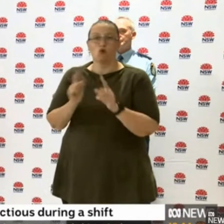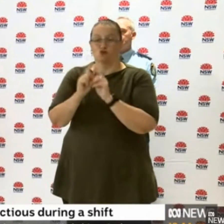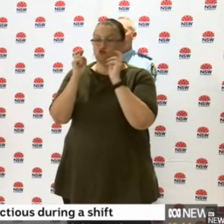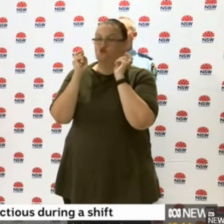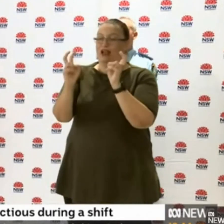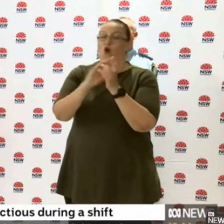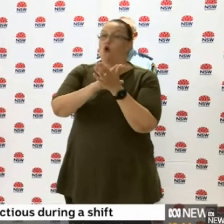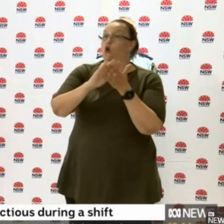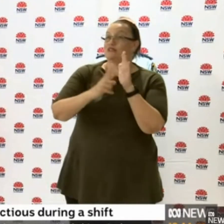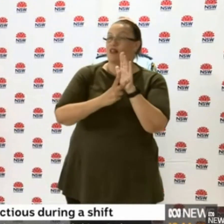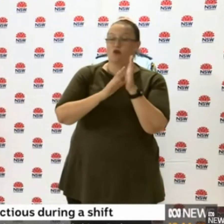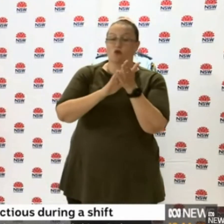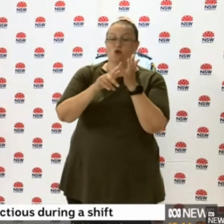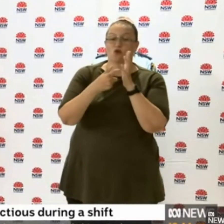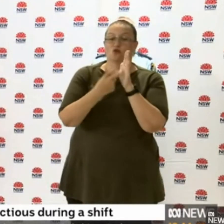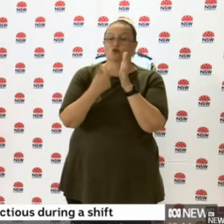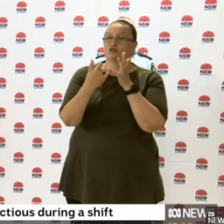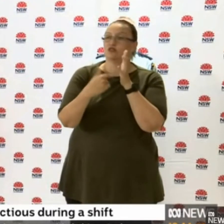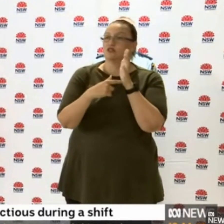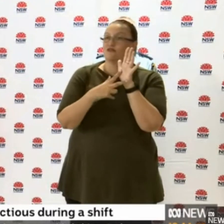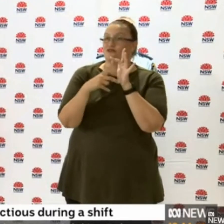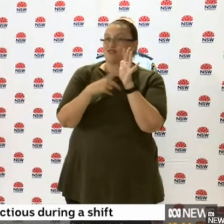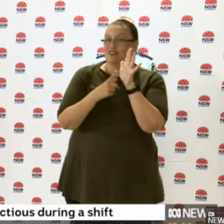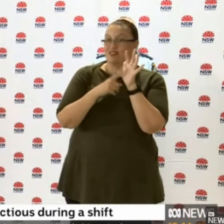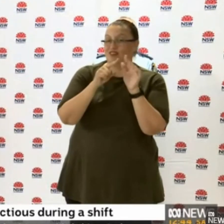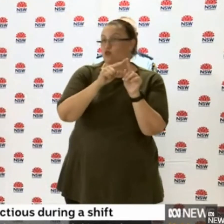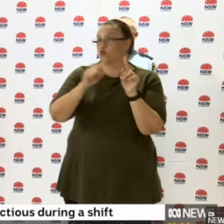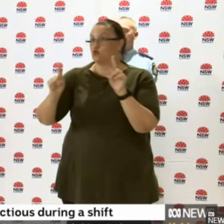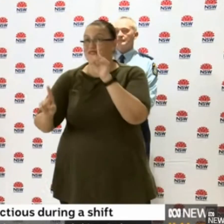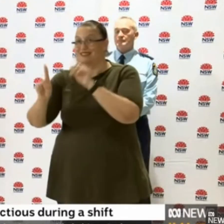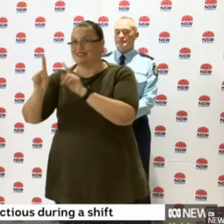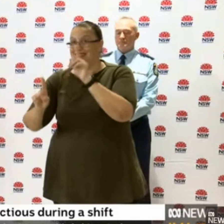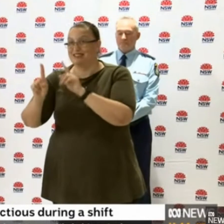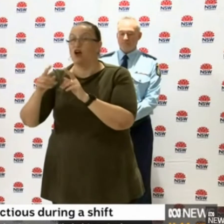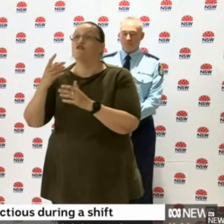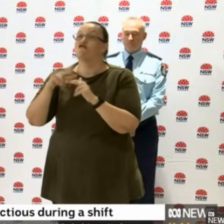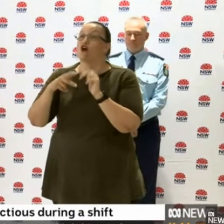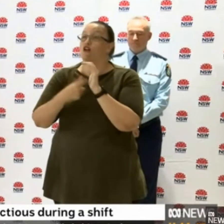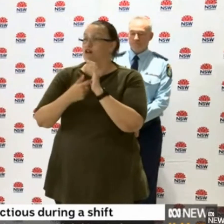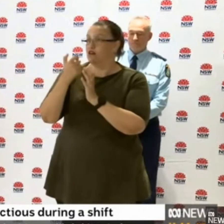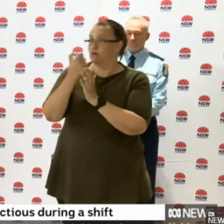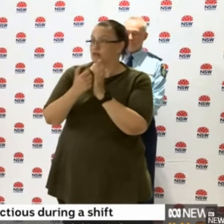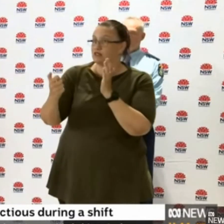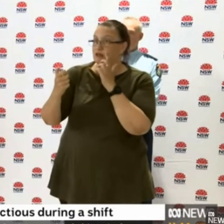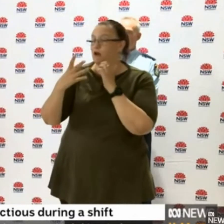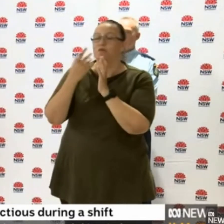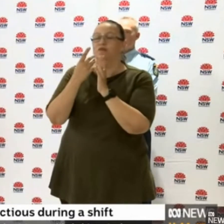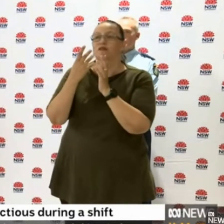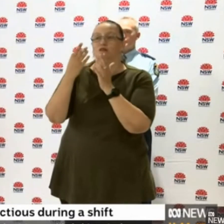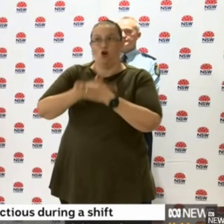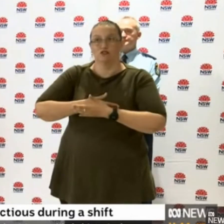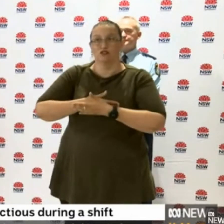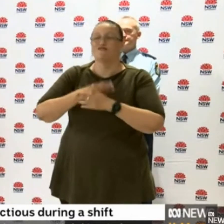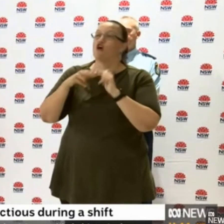from Hurstville to City arriving at 6:30 p.m. on Friday the 12th of March, and City to Hurstville leaving at